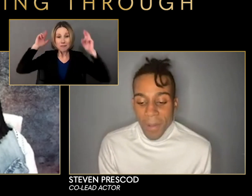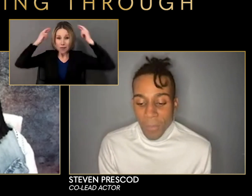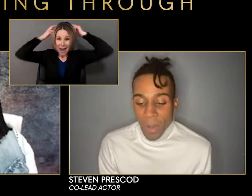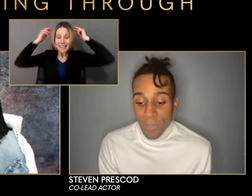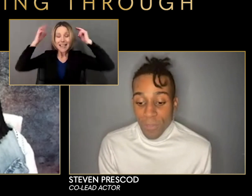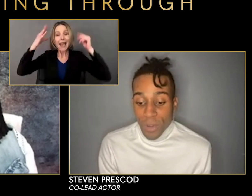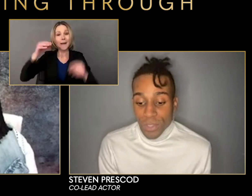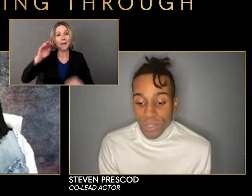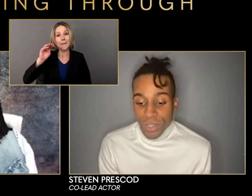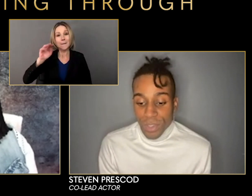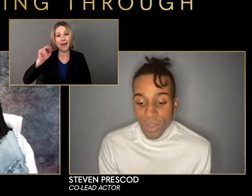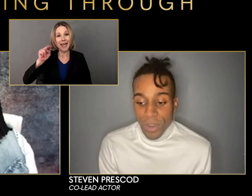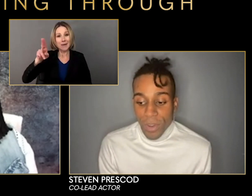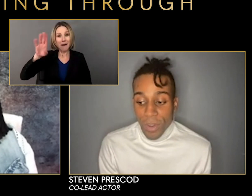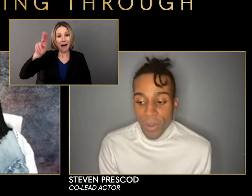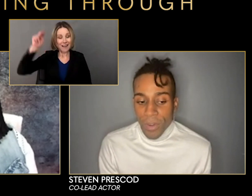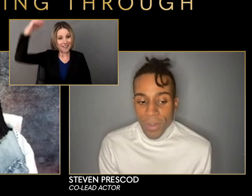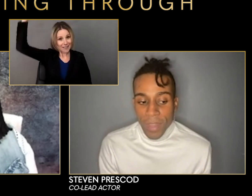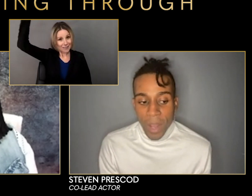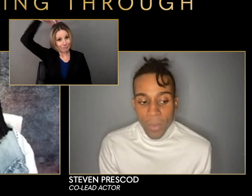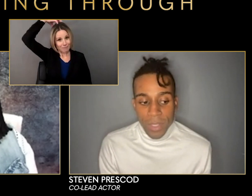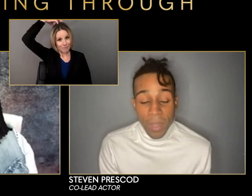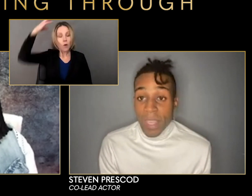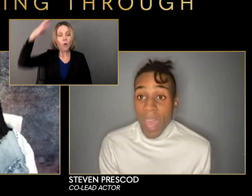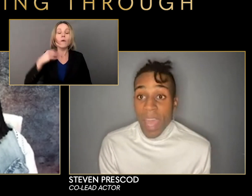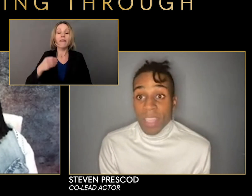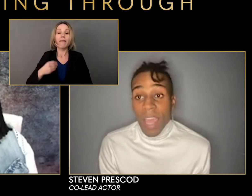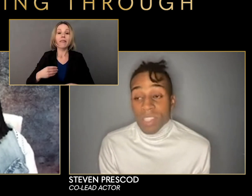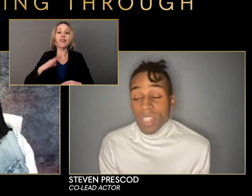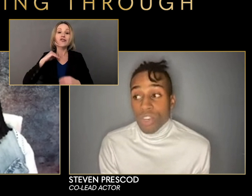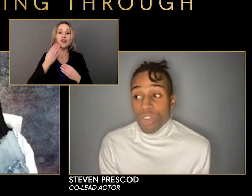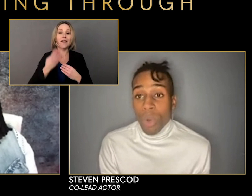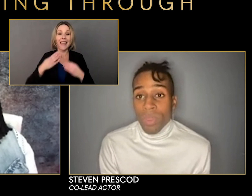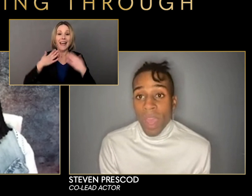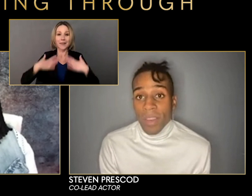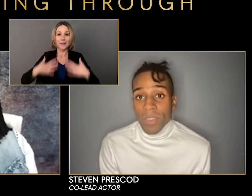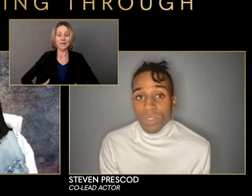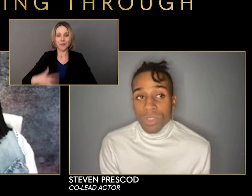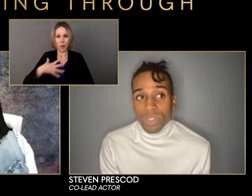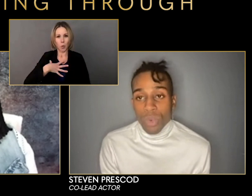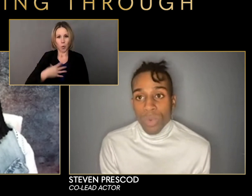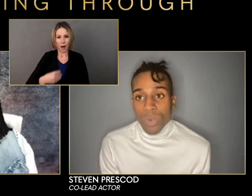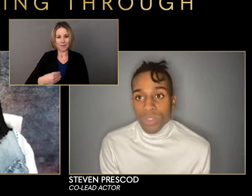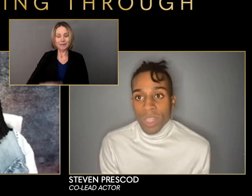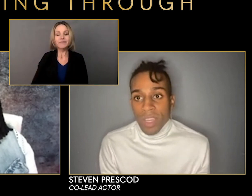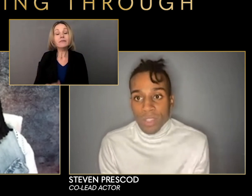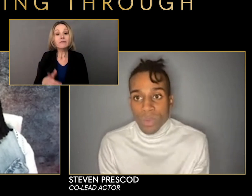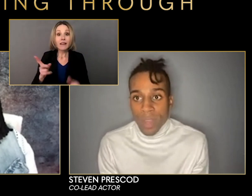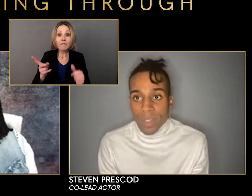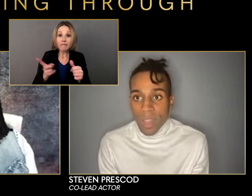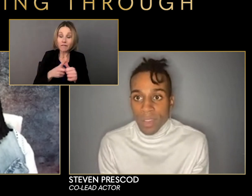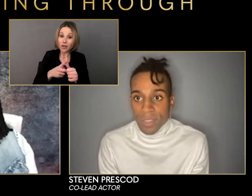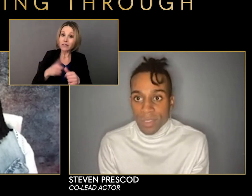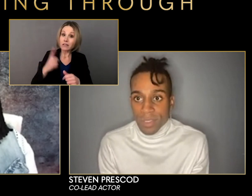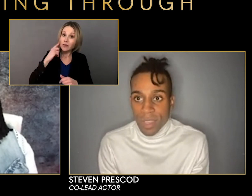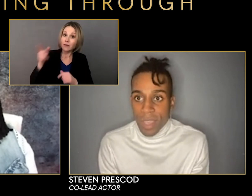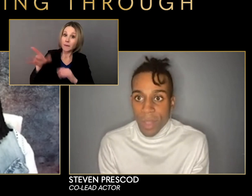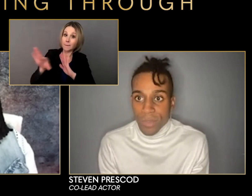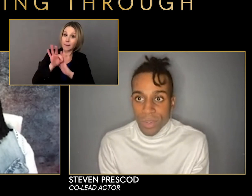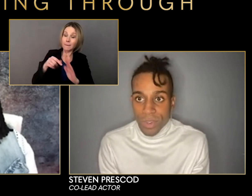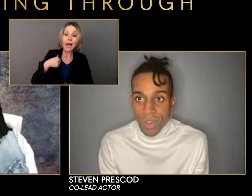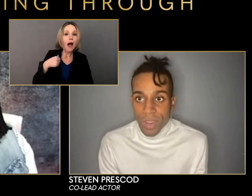When I first heard that I was being casted, I actually didn't know that the story was related to